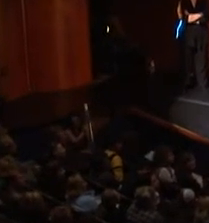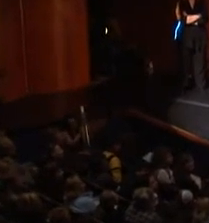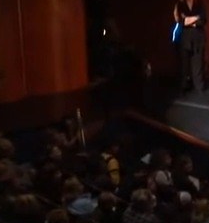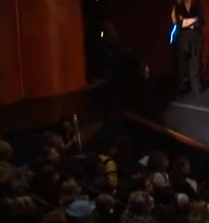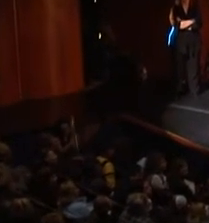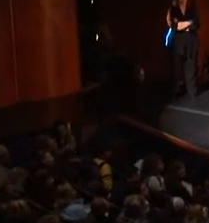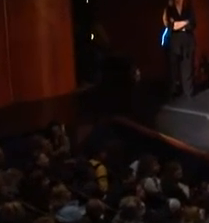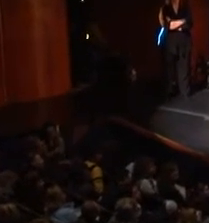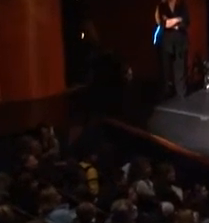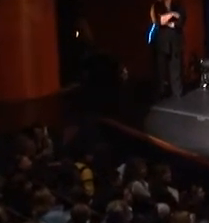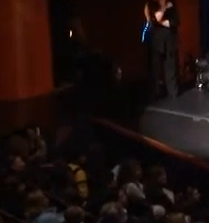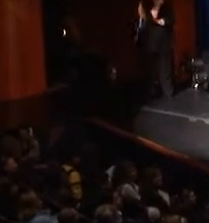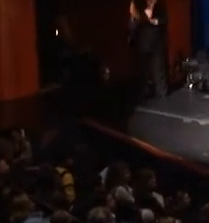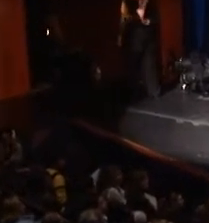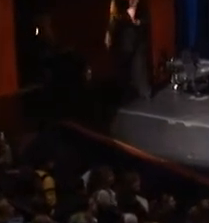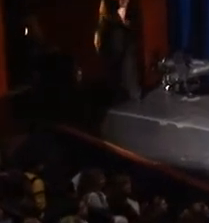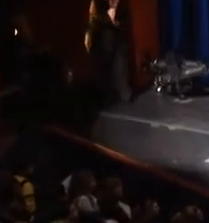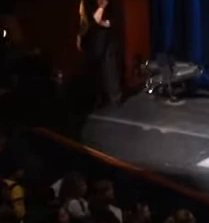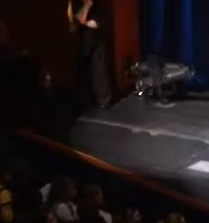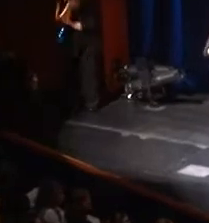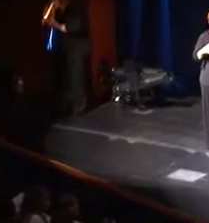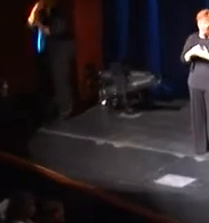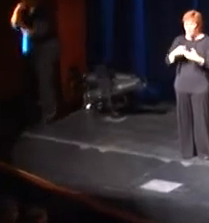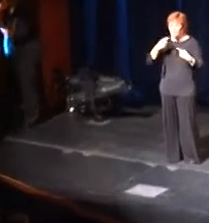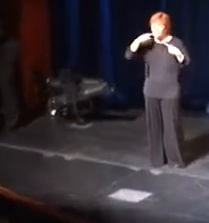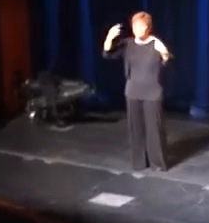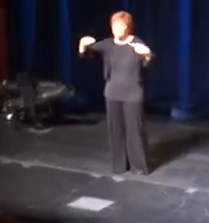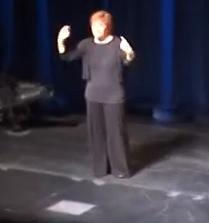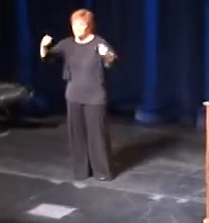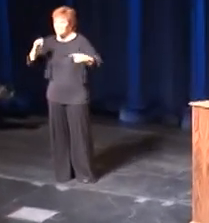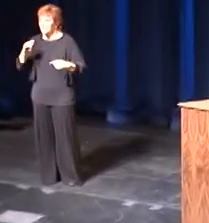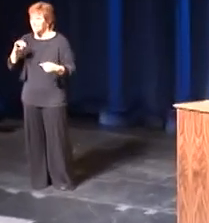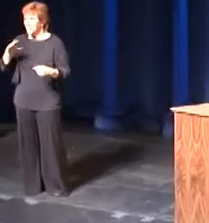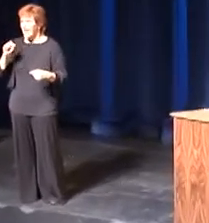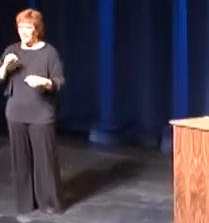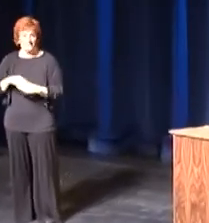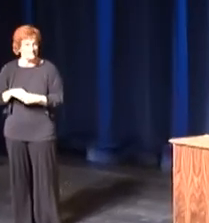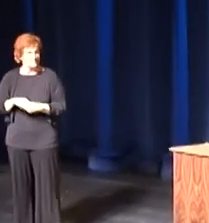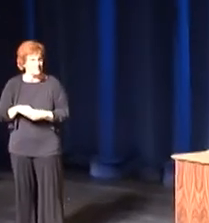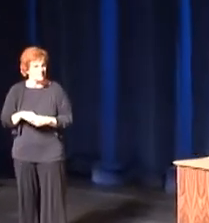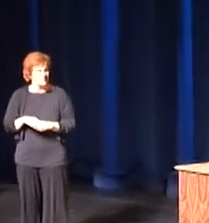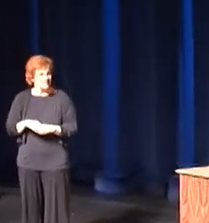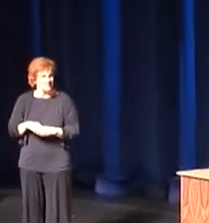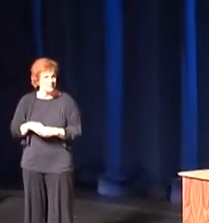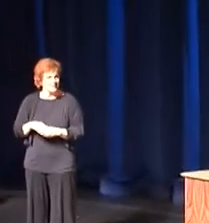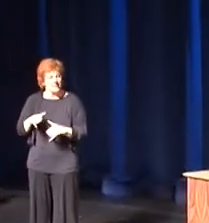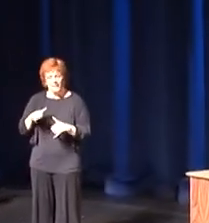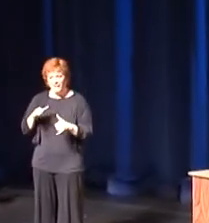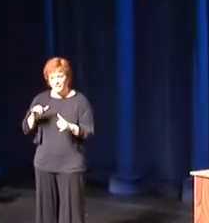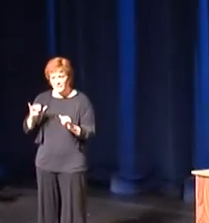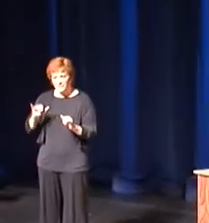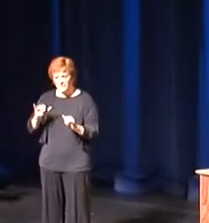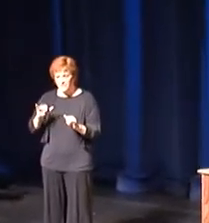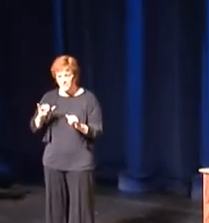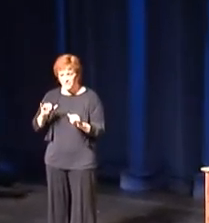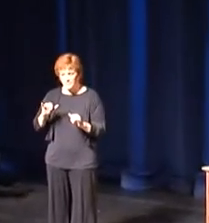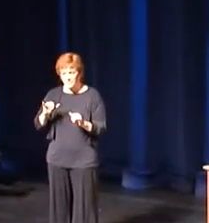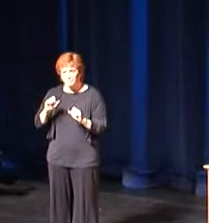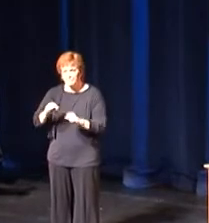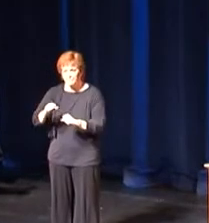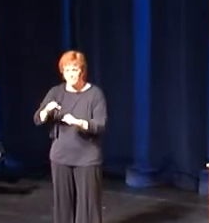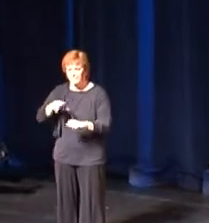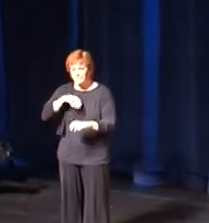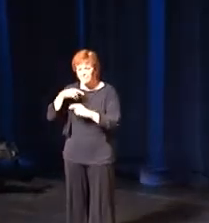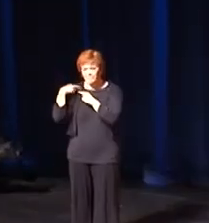Okay, the question was, how am I handling all the celebrity status? I consider it a big responsibility.